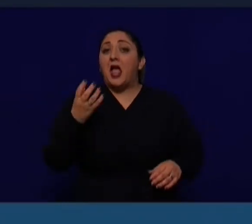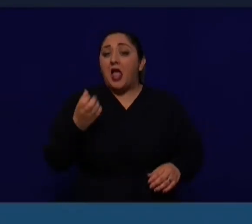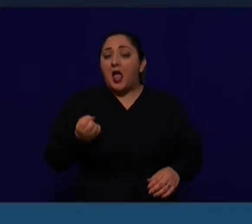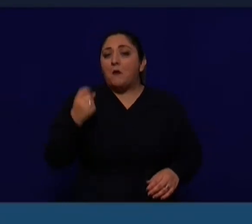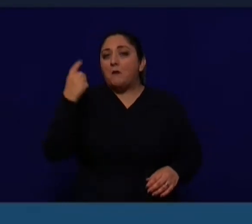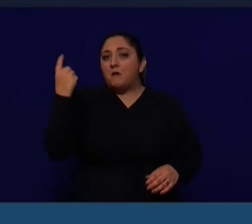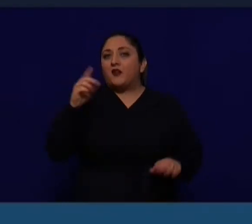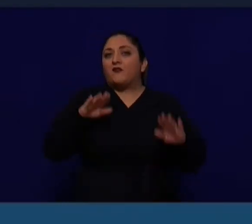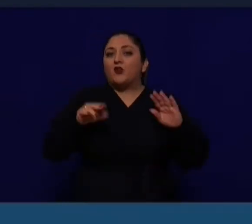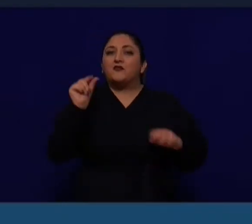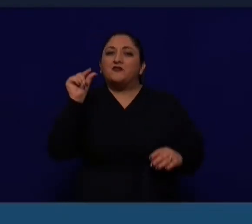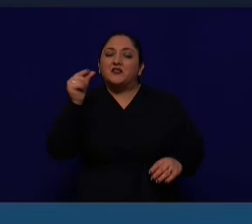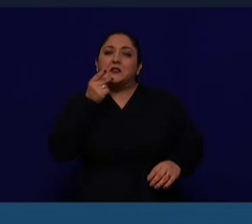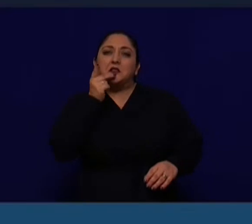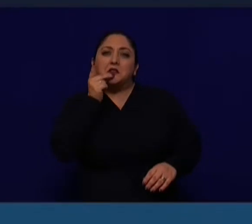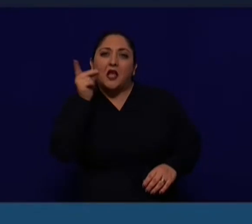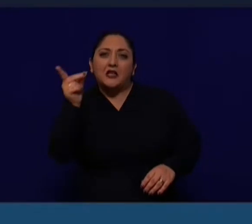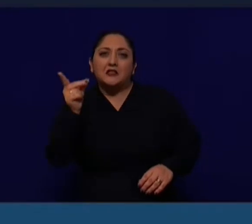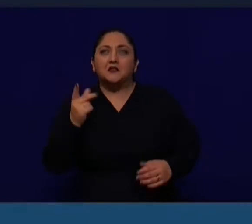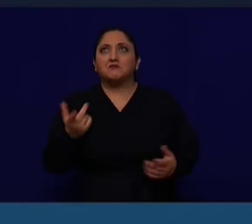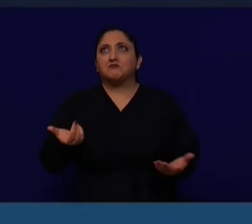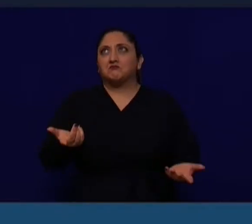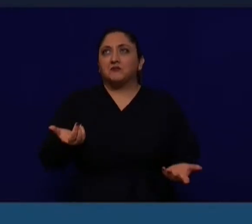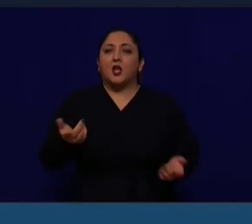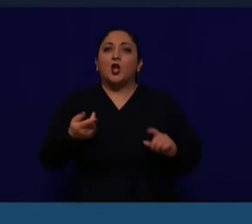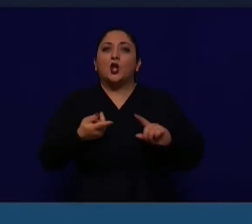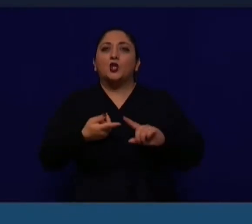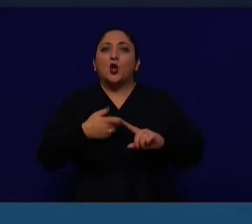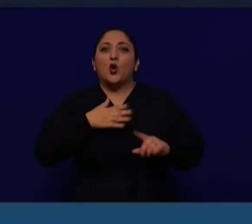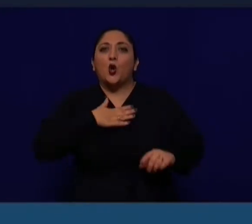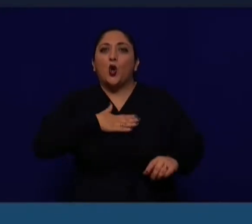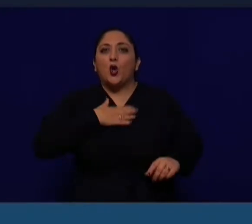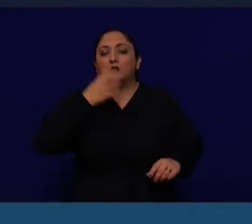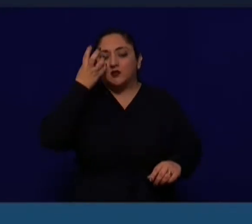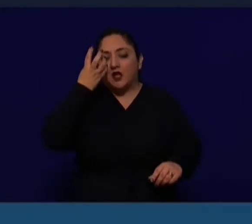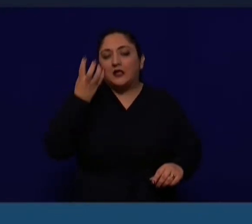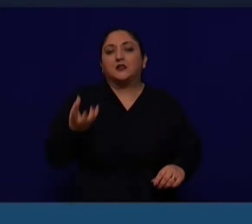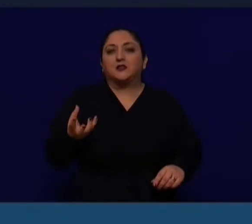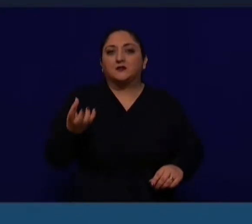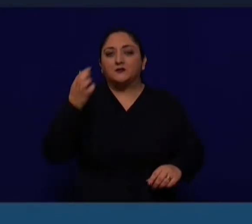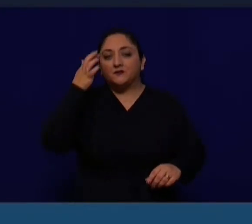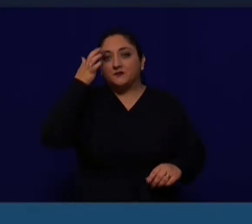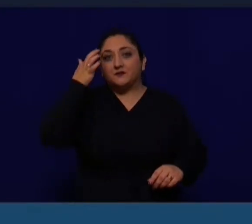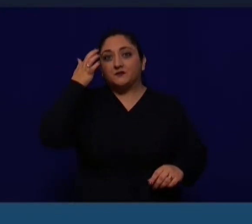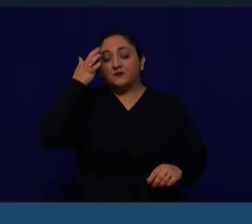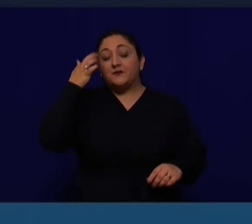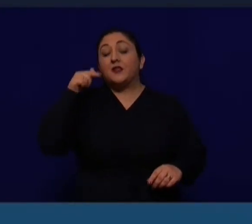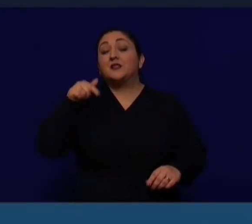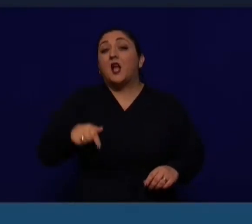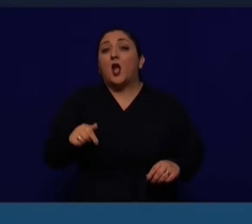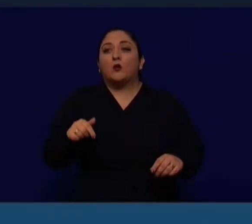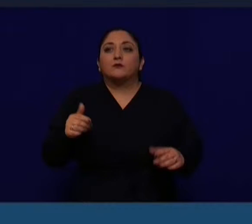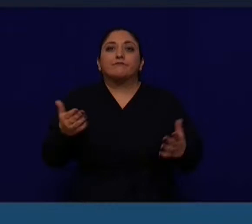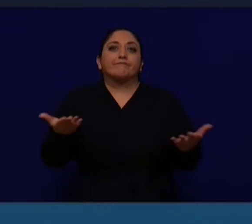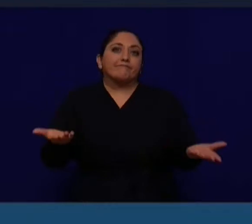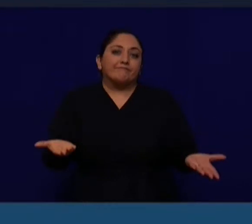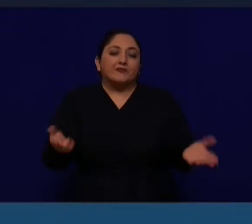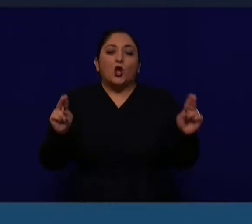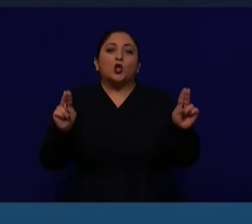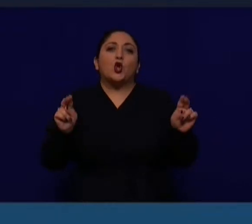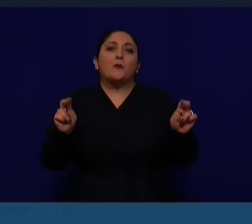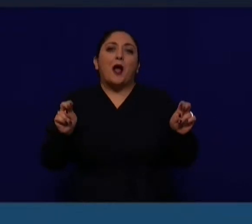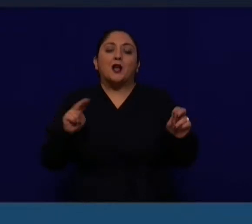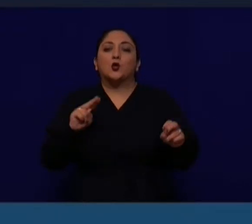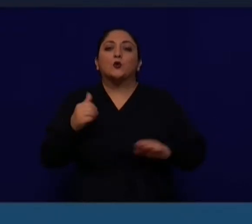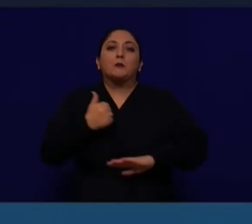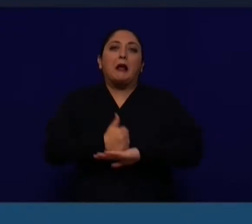u wkoll xi ċertu side effects oħrajn kienu li tħossok għajjin. Dawn huma side effects li huma minimi ħafna